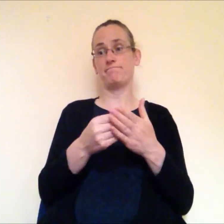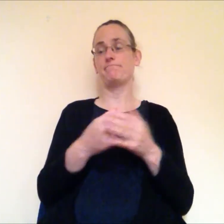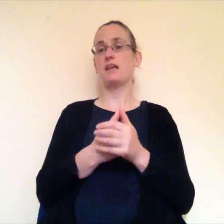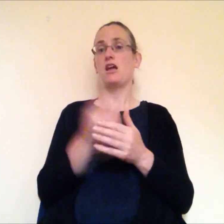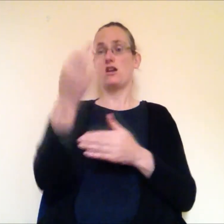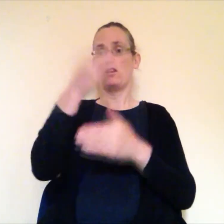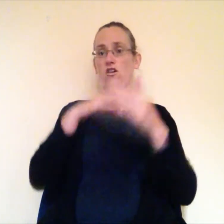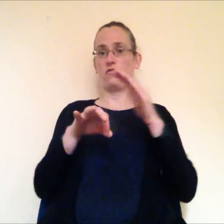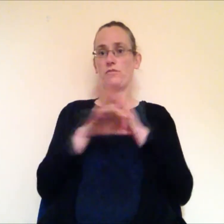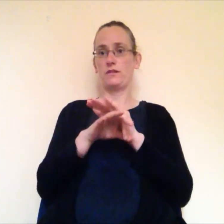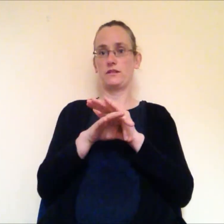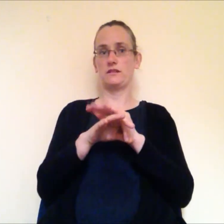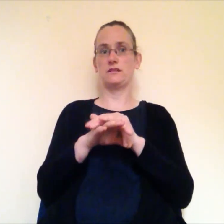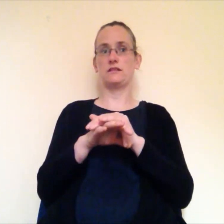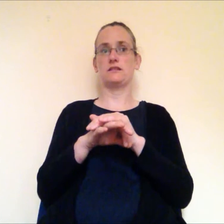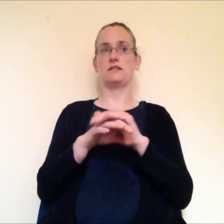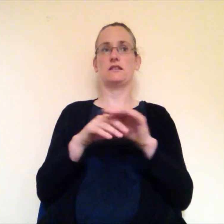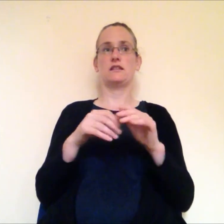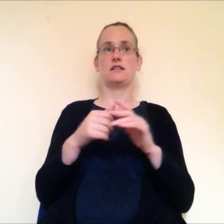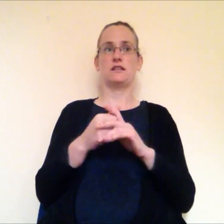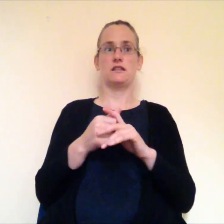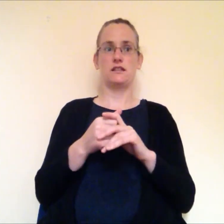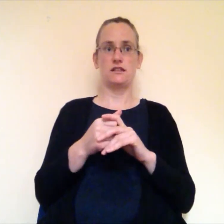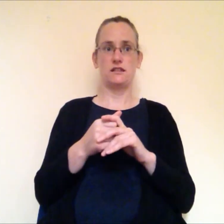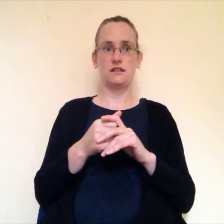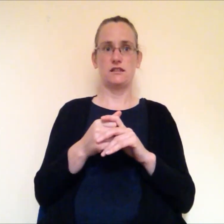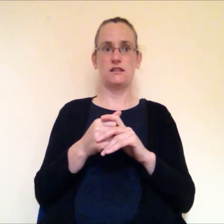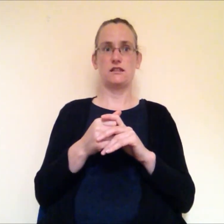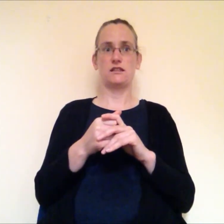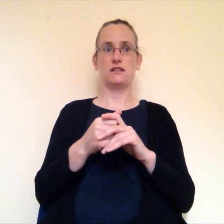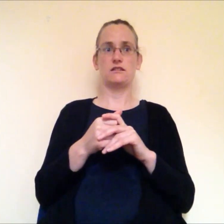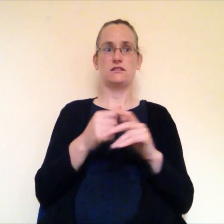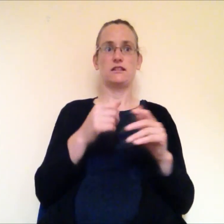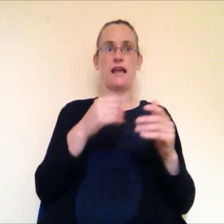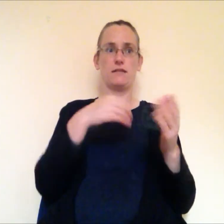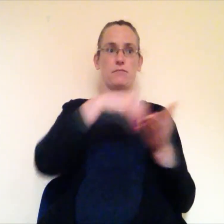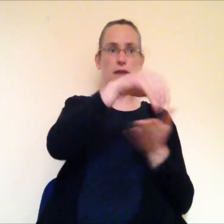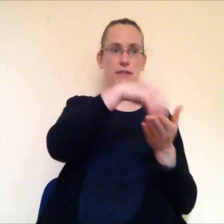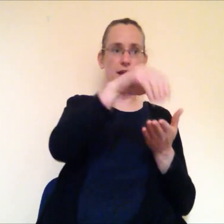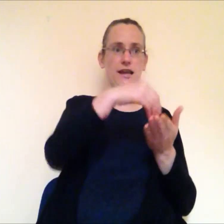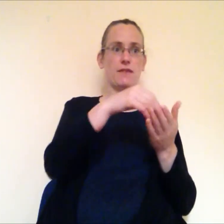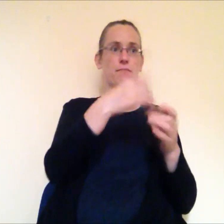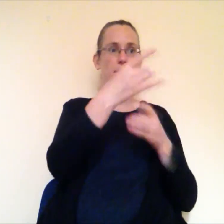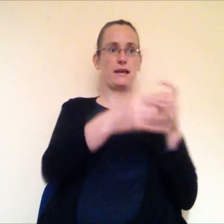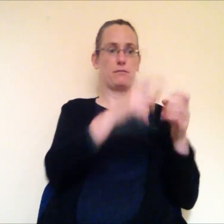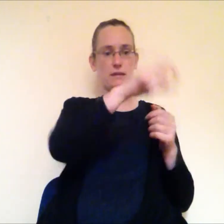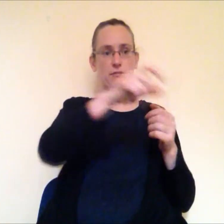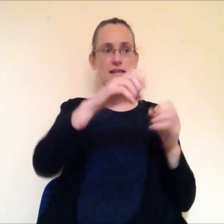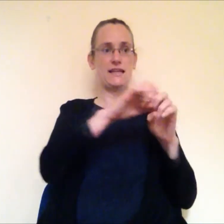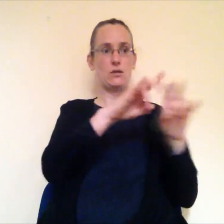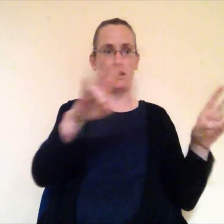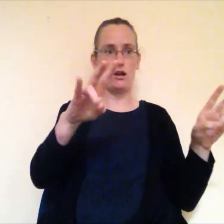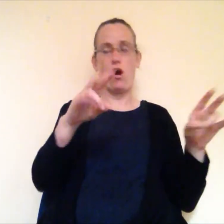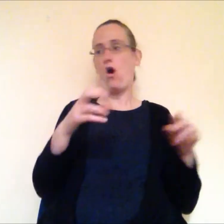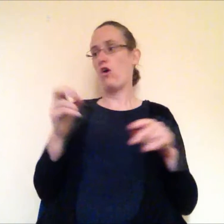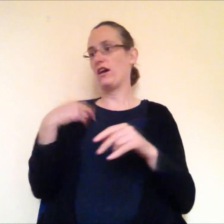can either invest in making all the citizens equal or spend money dealing with the fallout from not doing that. Your increase on